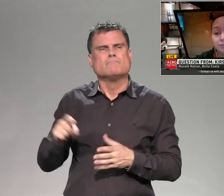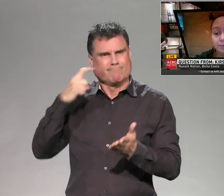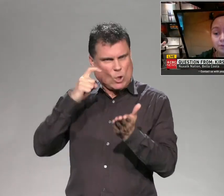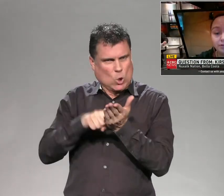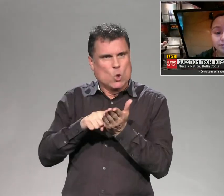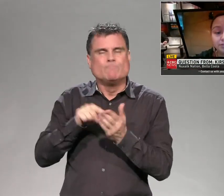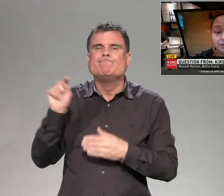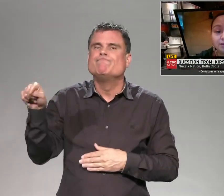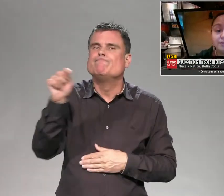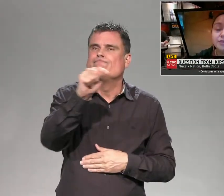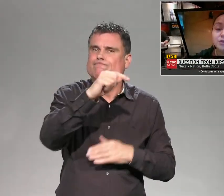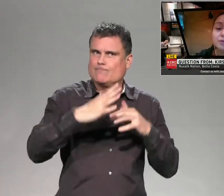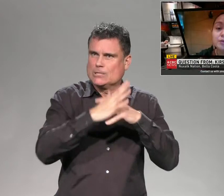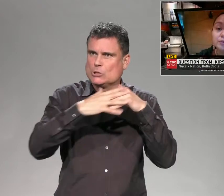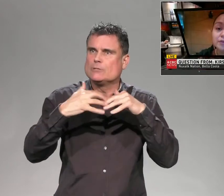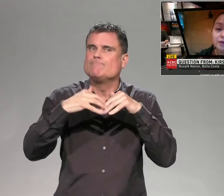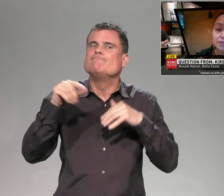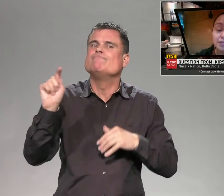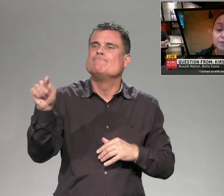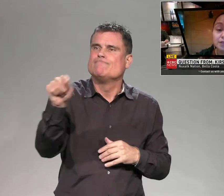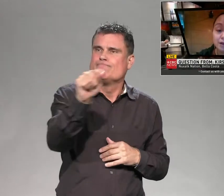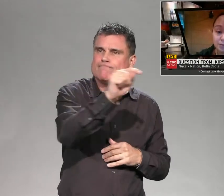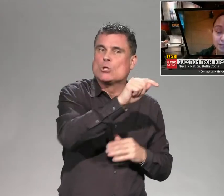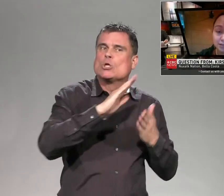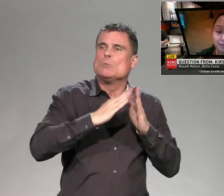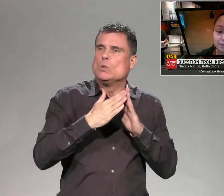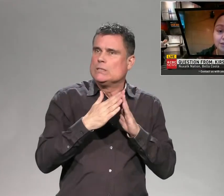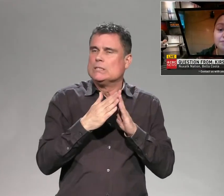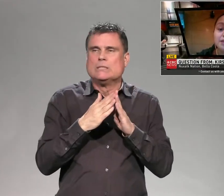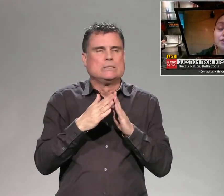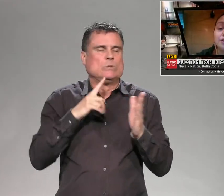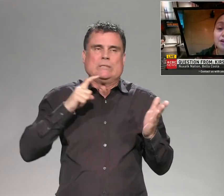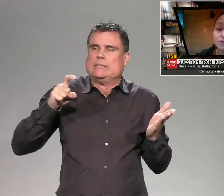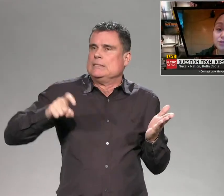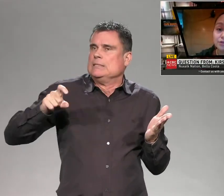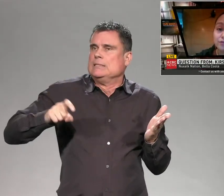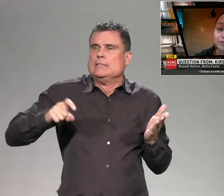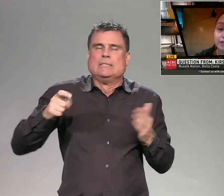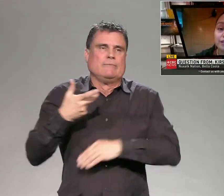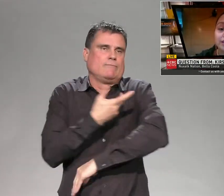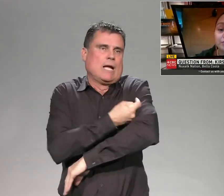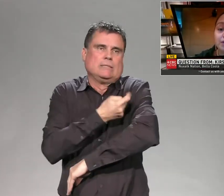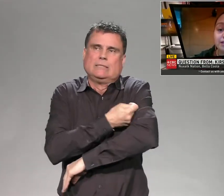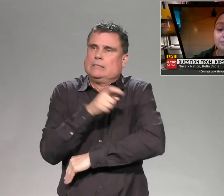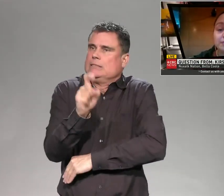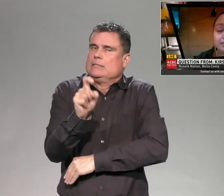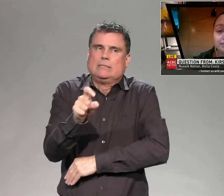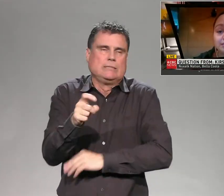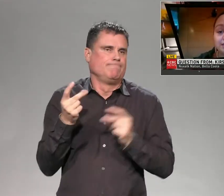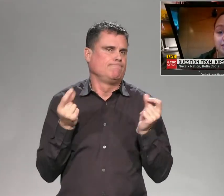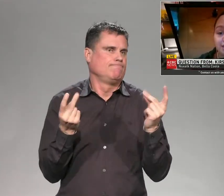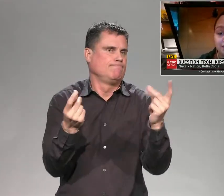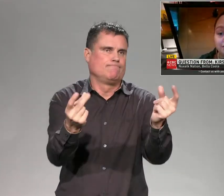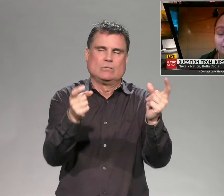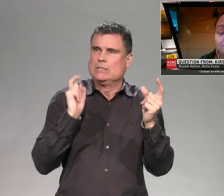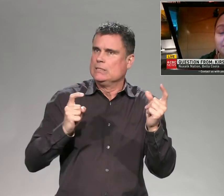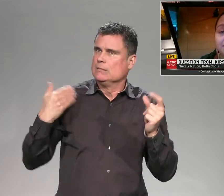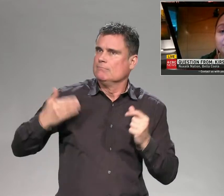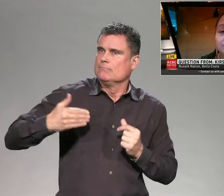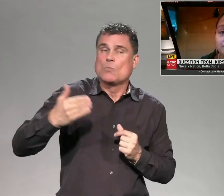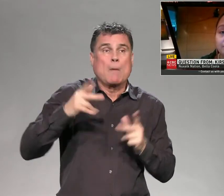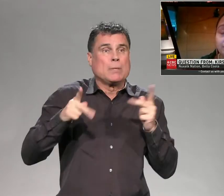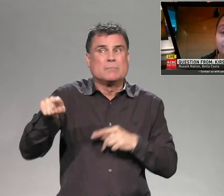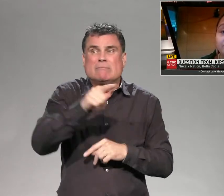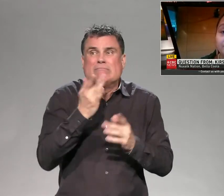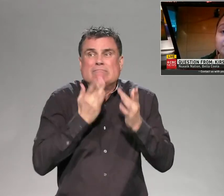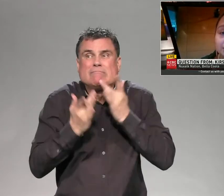vulnerable members. These are people without stable housing. Many are couch surfing and getting by as best as they can, and many